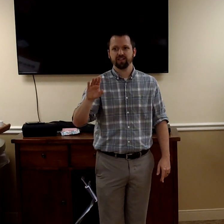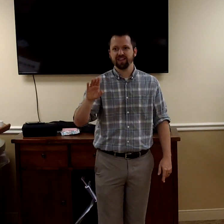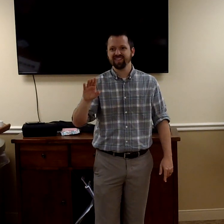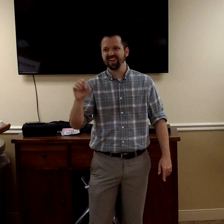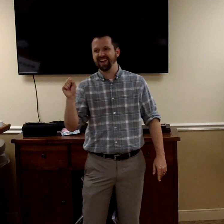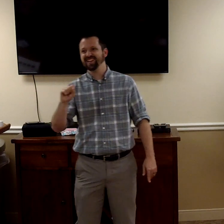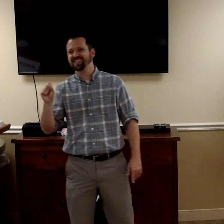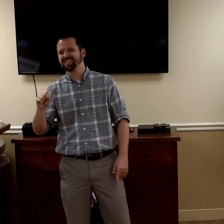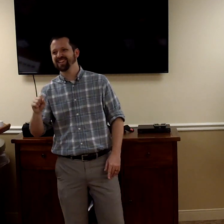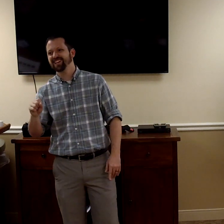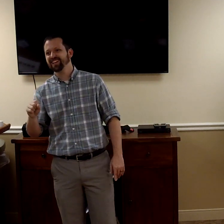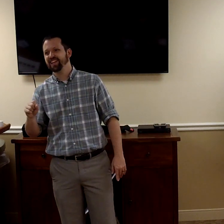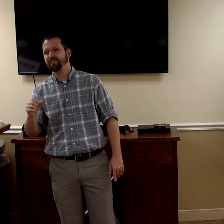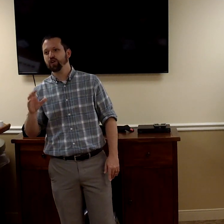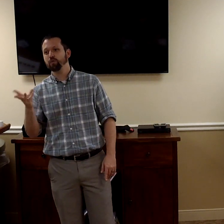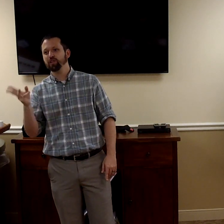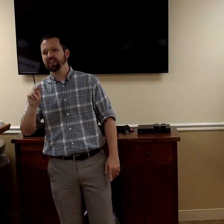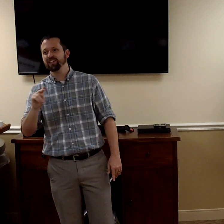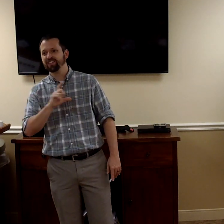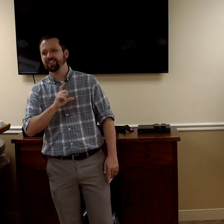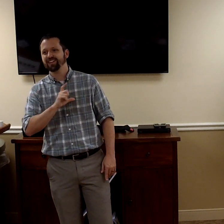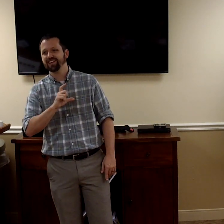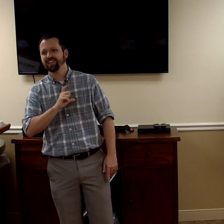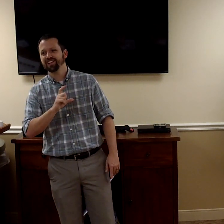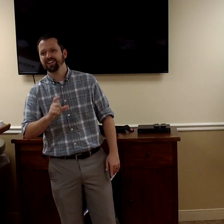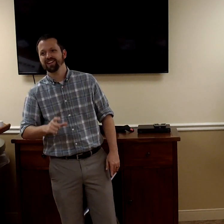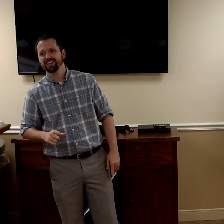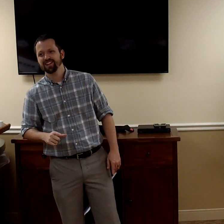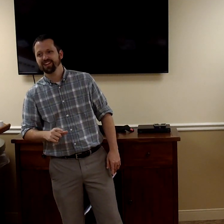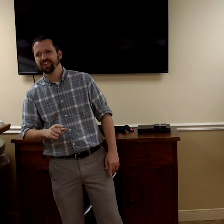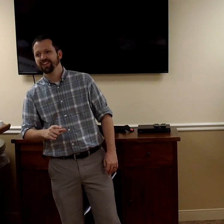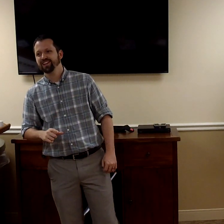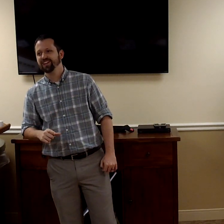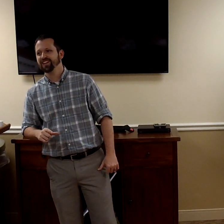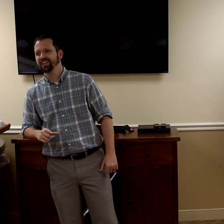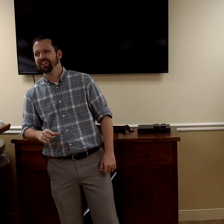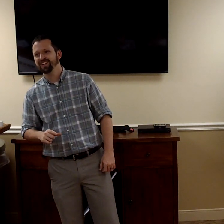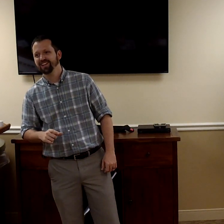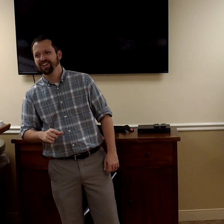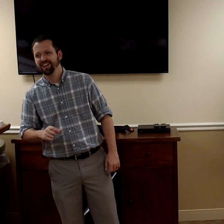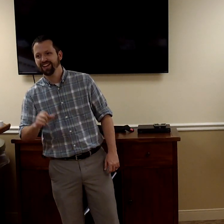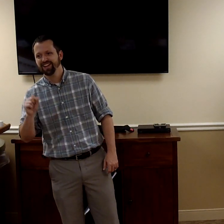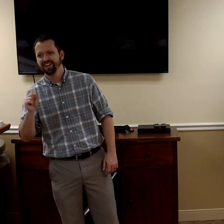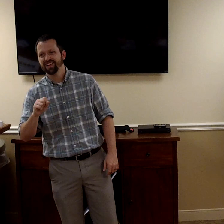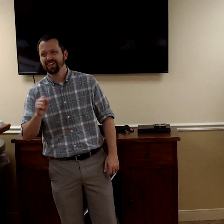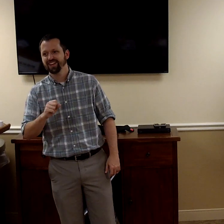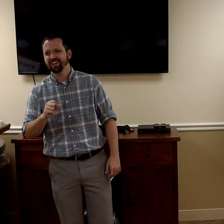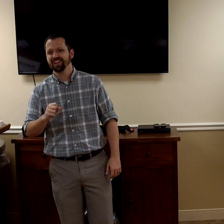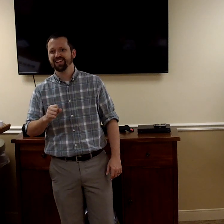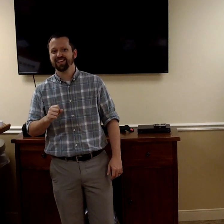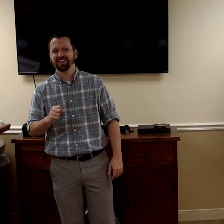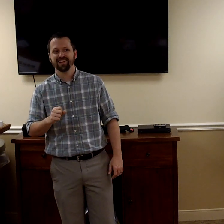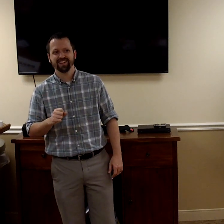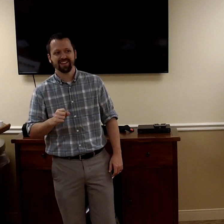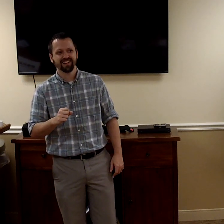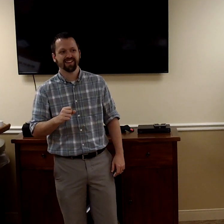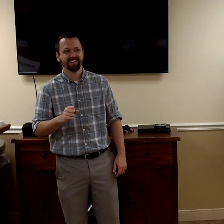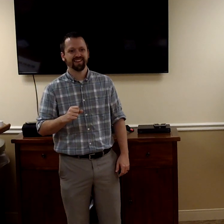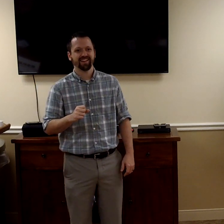Yes, it is. They have their own police. We have our own mayor, our own city hall, Yeah. everything. She just